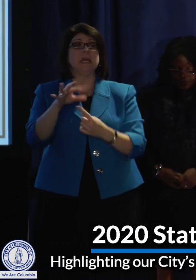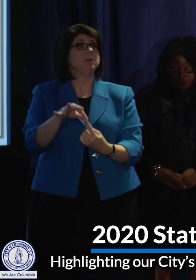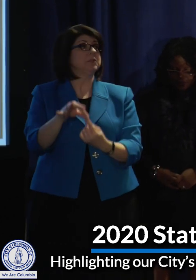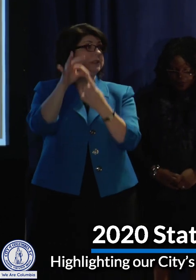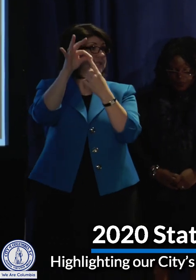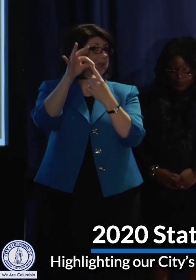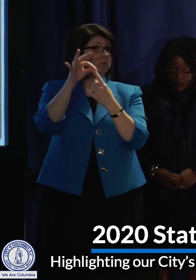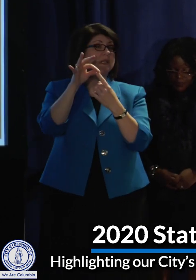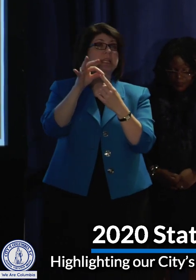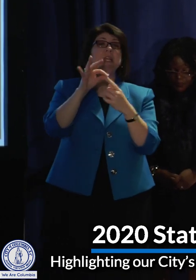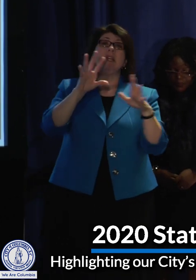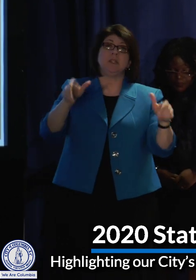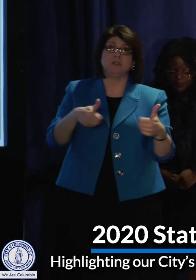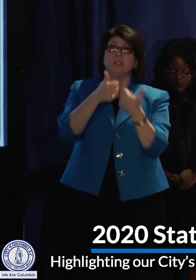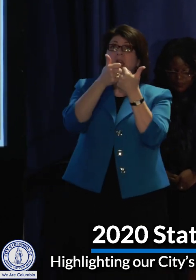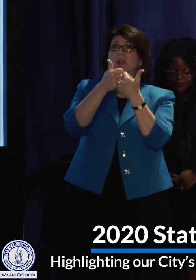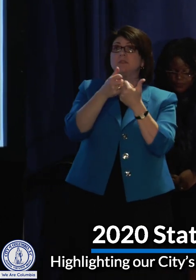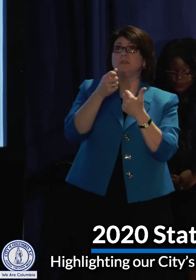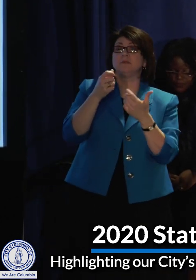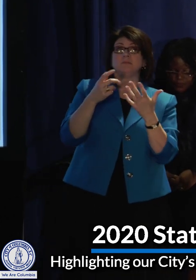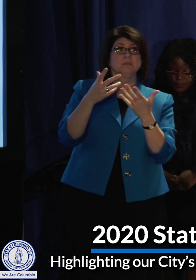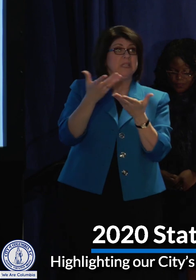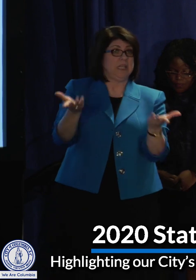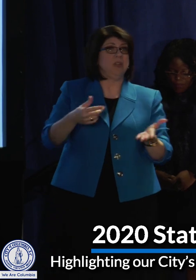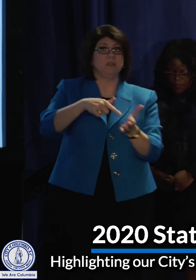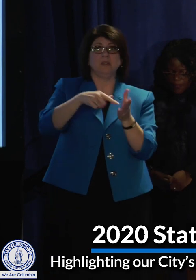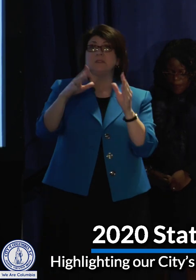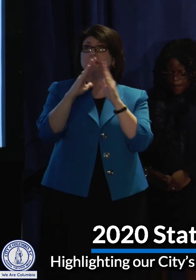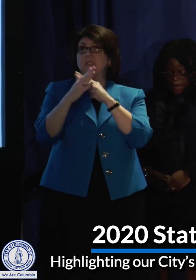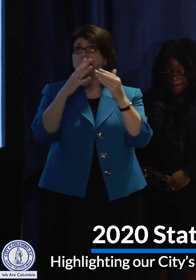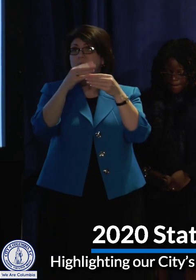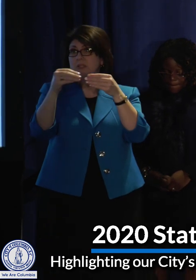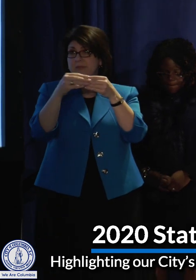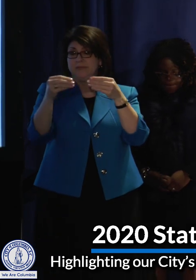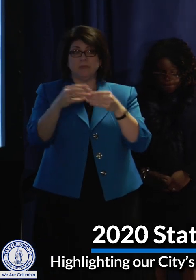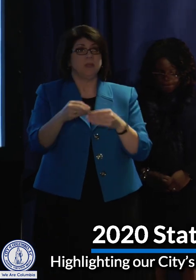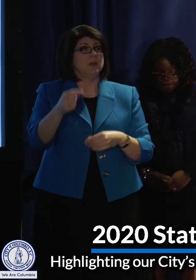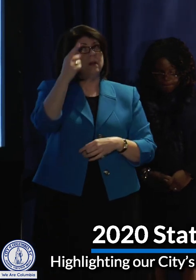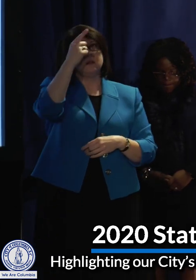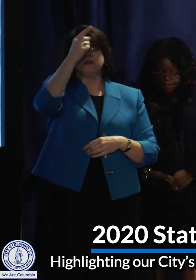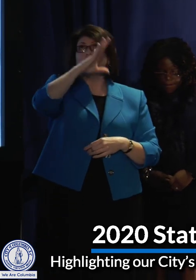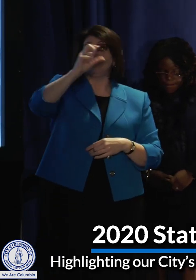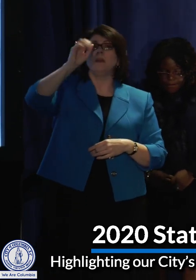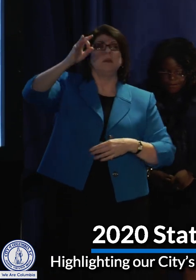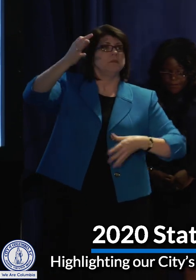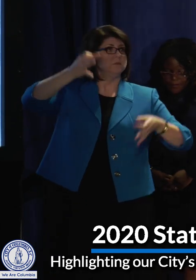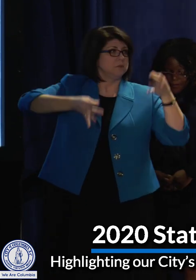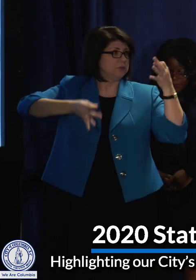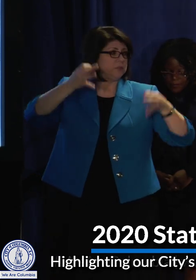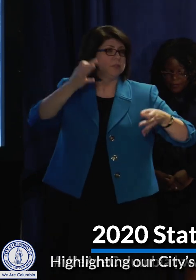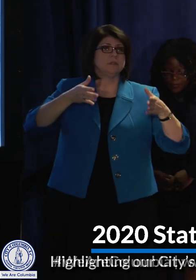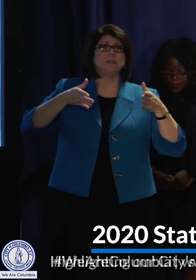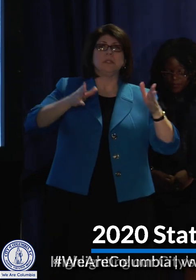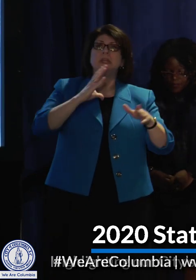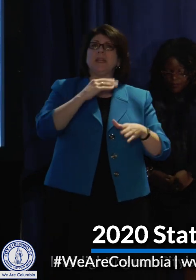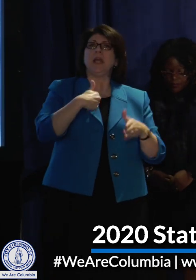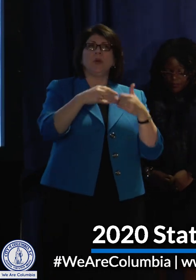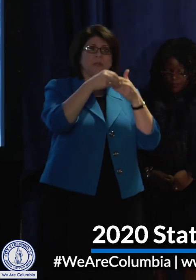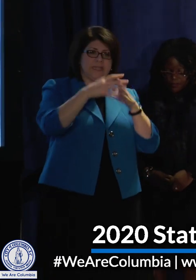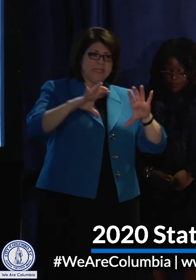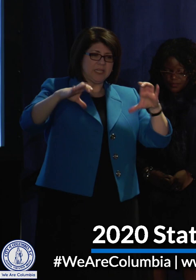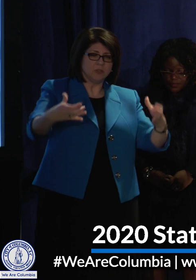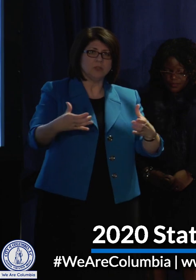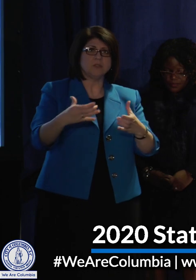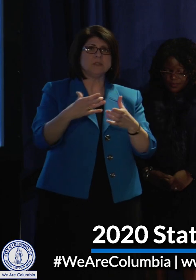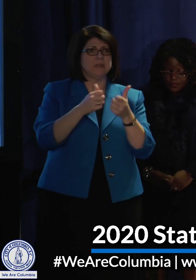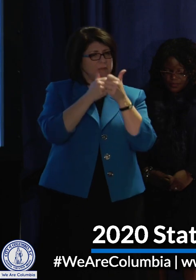particular, the challenges of our city of Columbia. God of justice, let our leaders heed the words